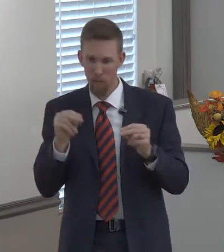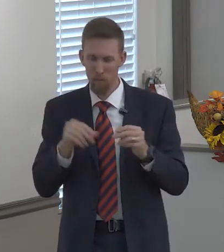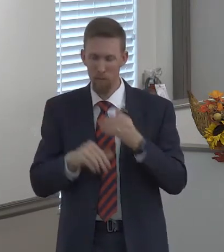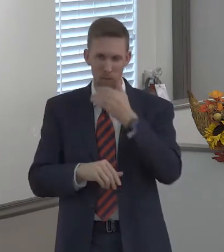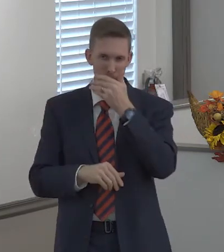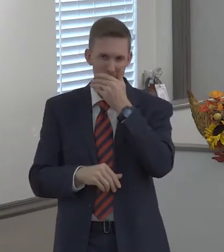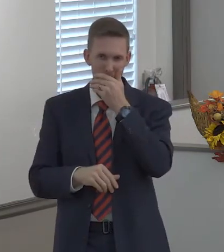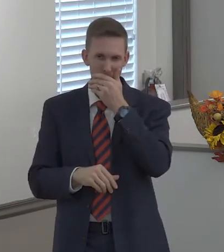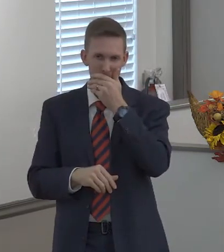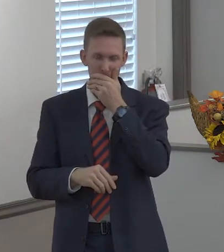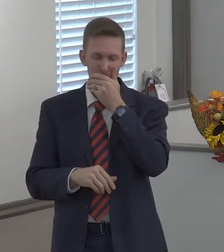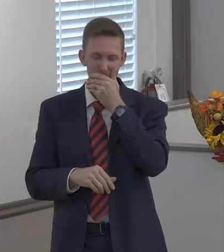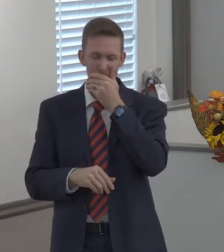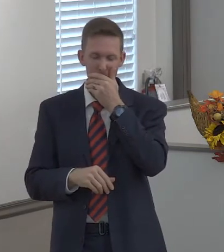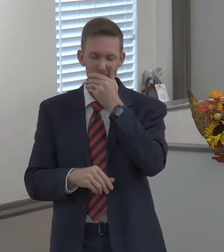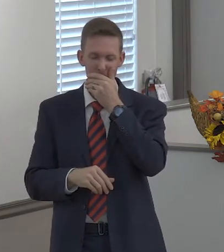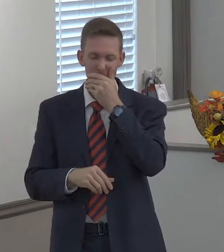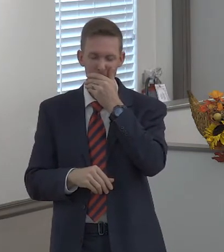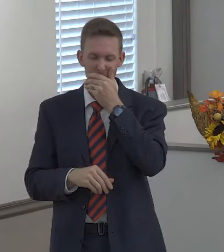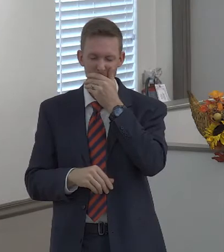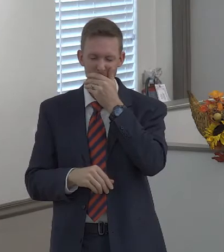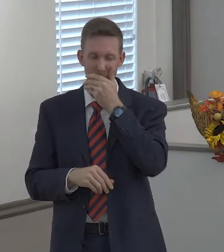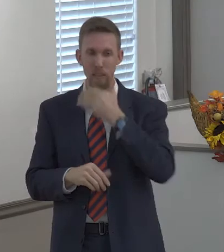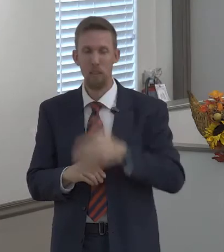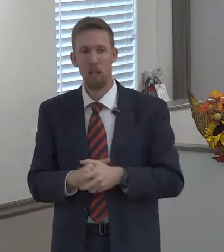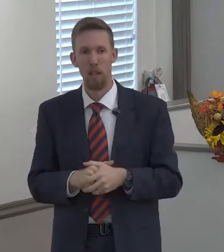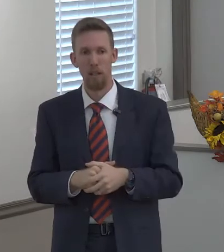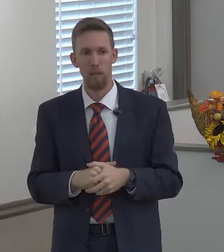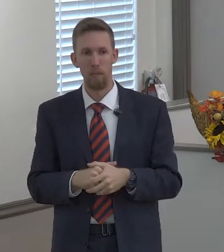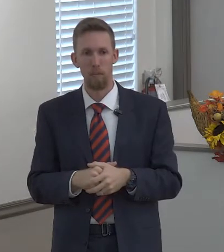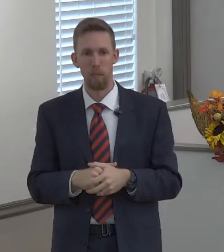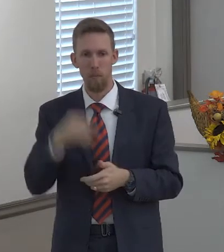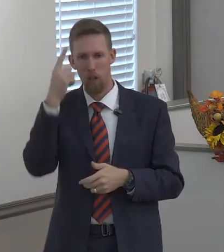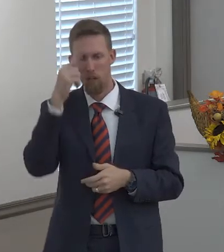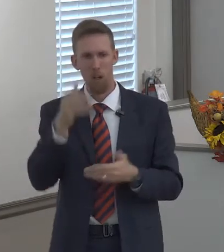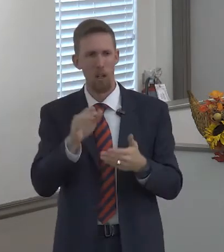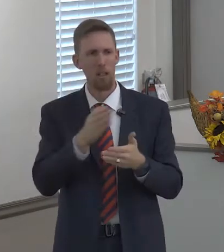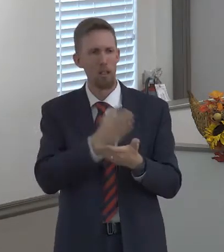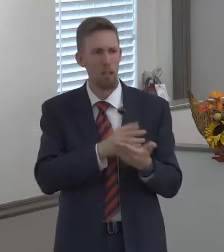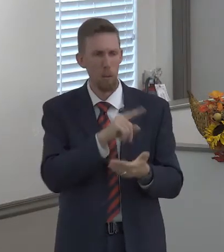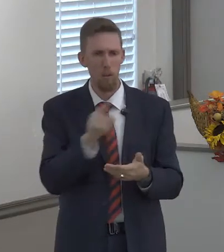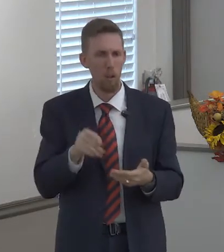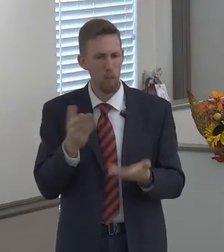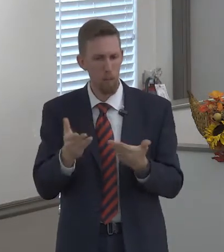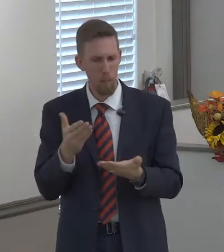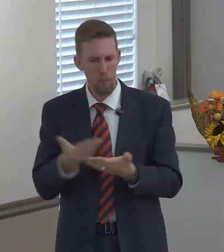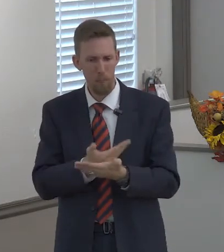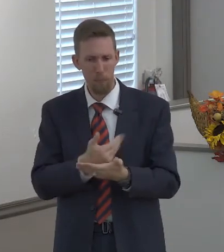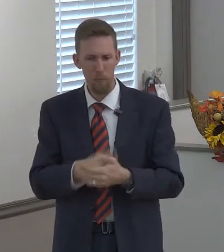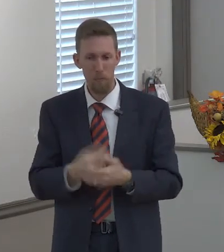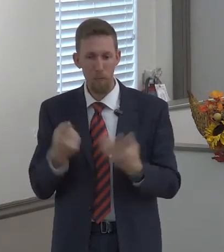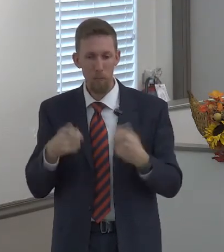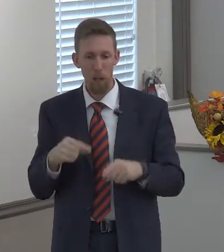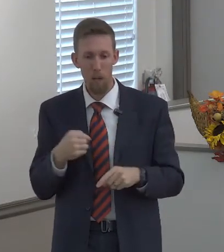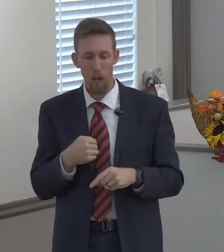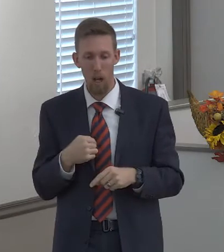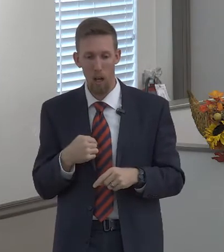1 Chronicles 16:9 says, sing unto him, sing psalms unto him, talk ye of all his wonderful works. So we'll have some testimonies and we'll have some